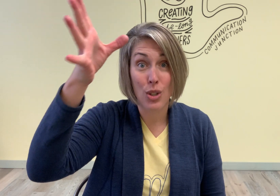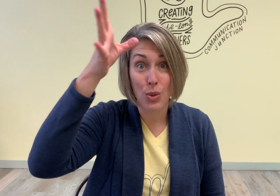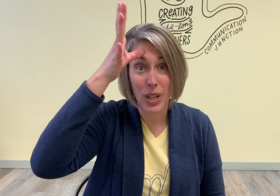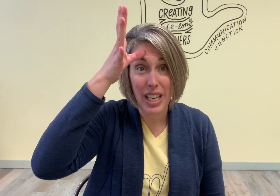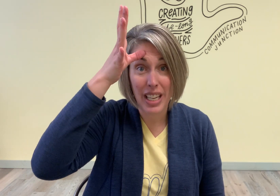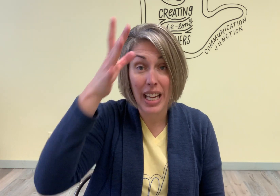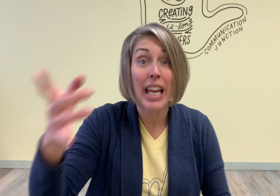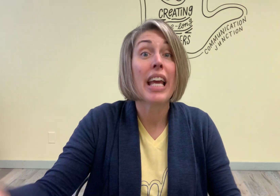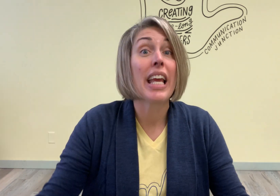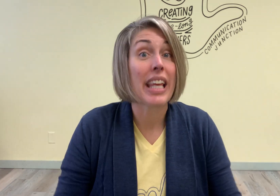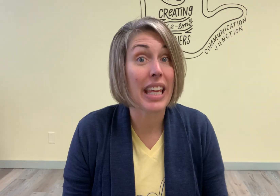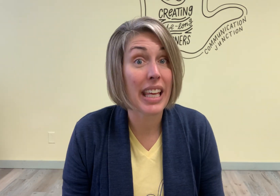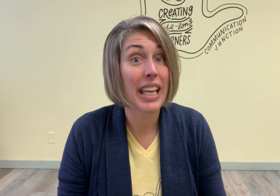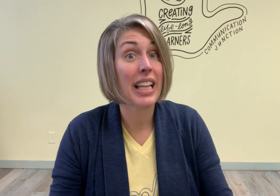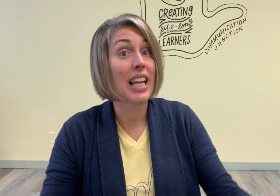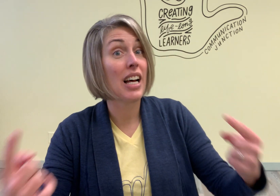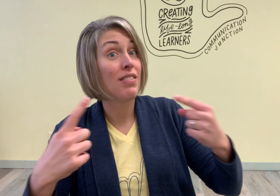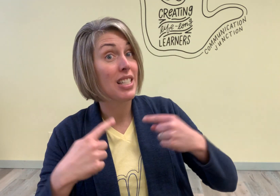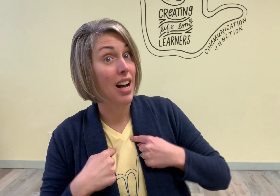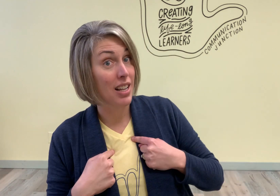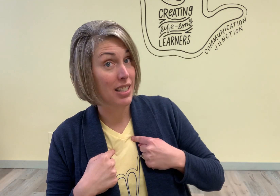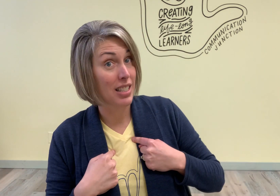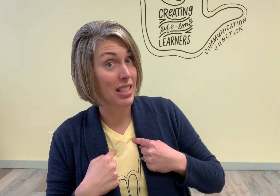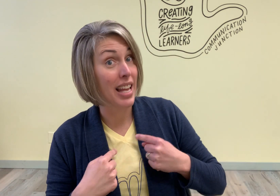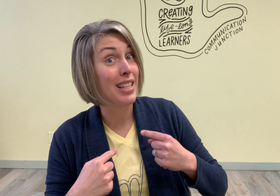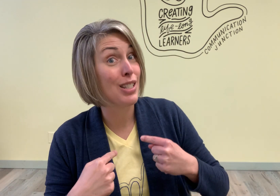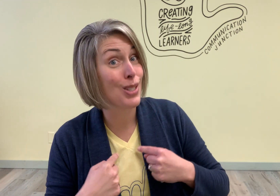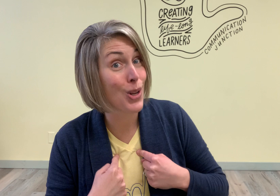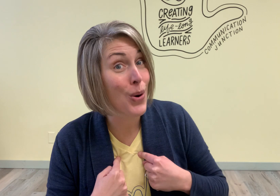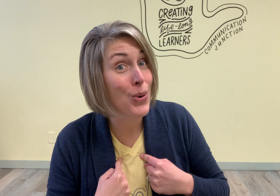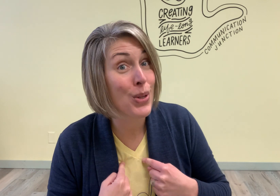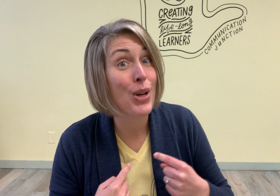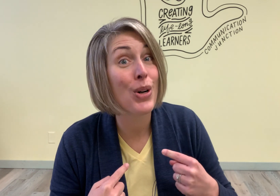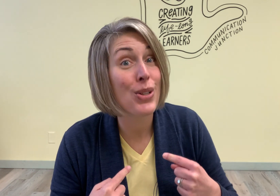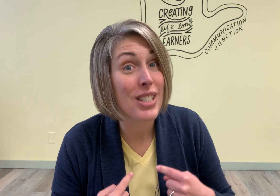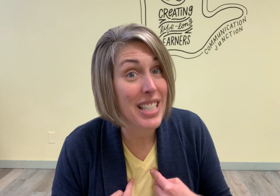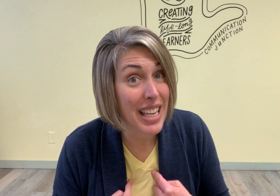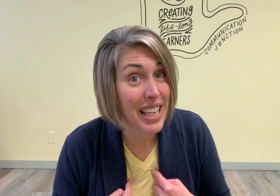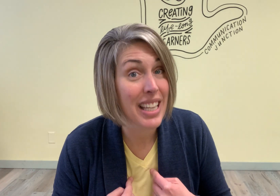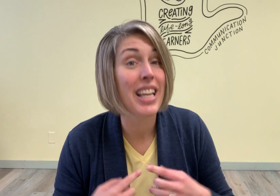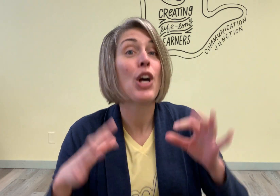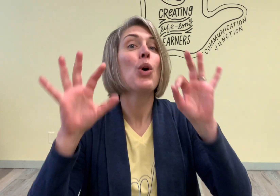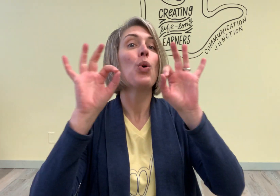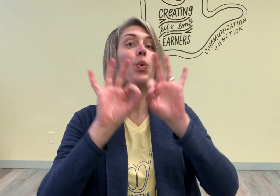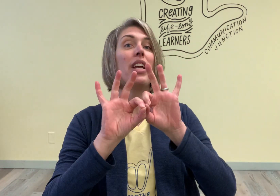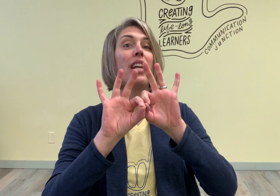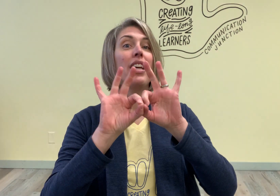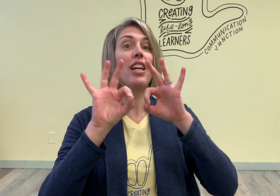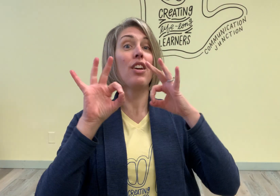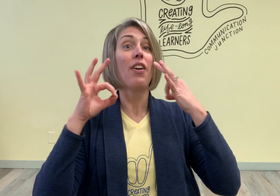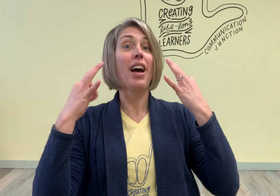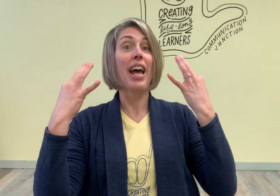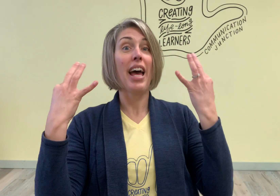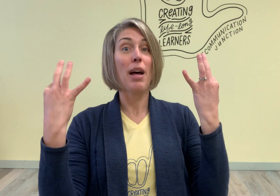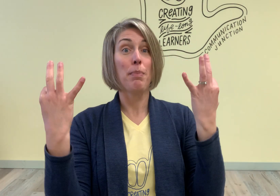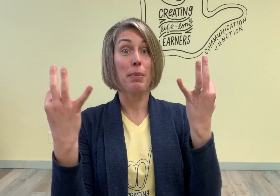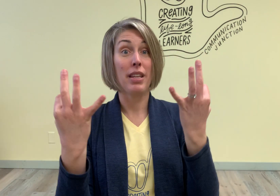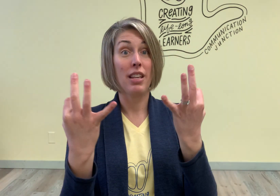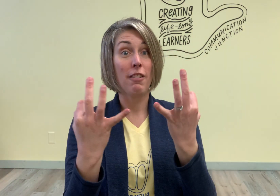sirree. He loves us and so you'll see. We're a happy